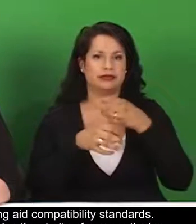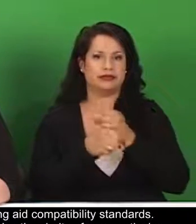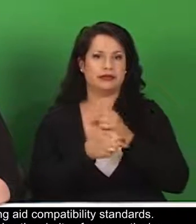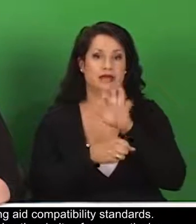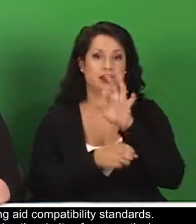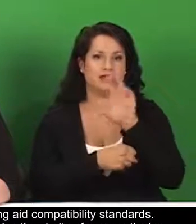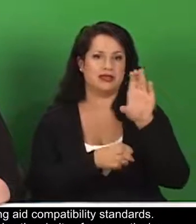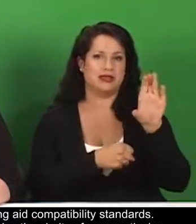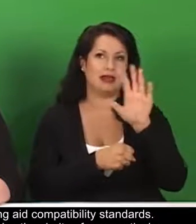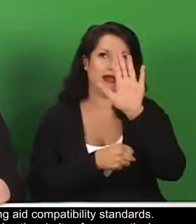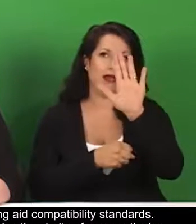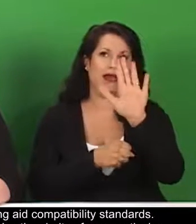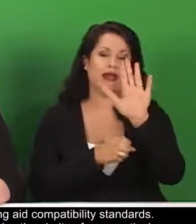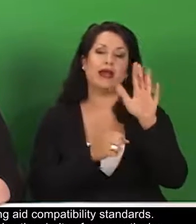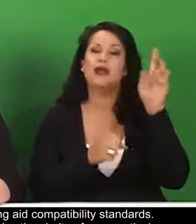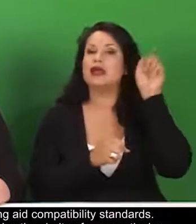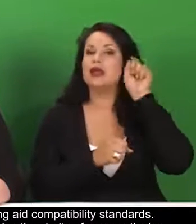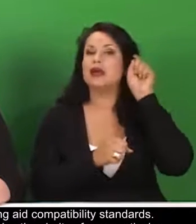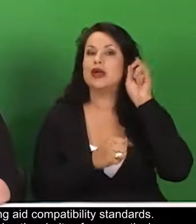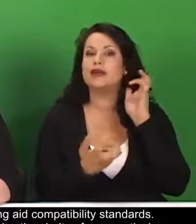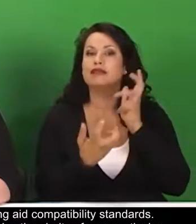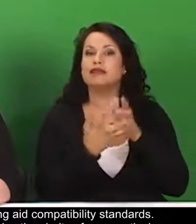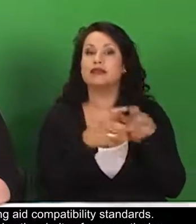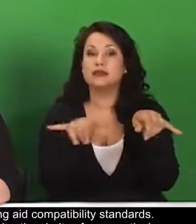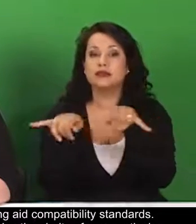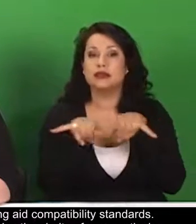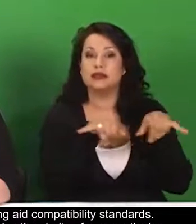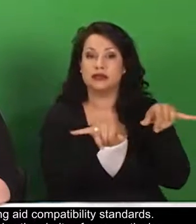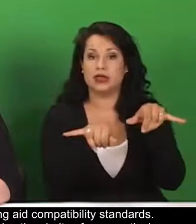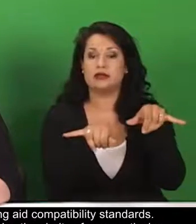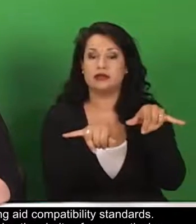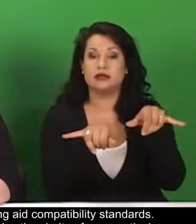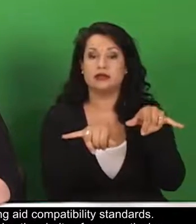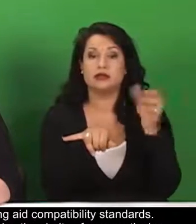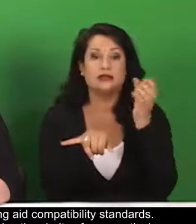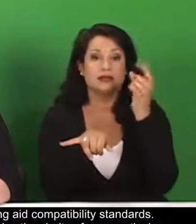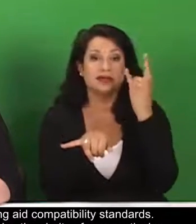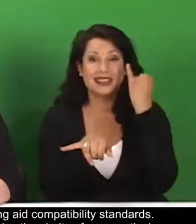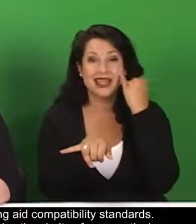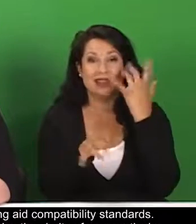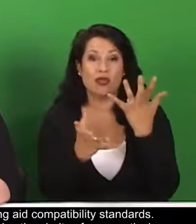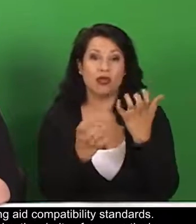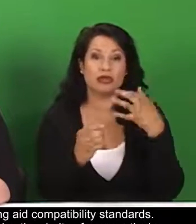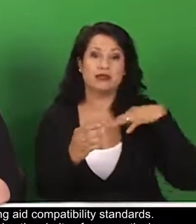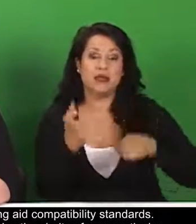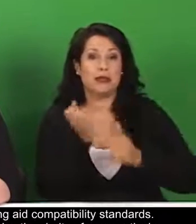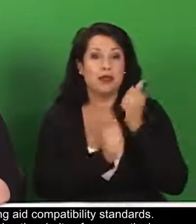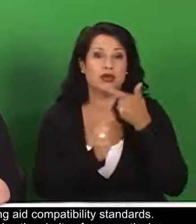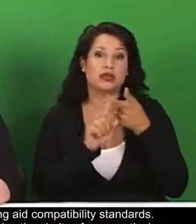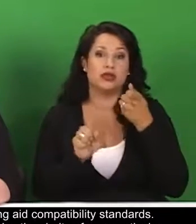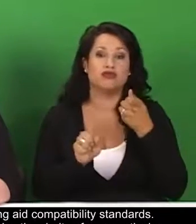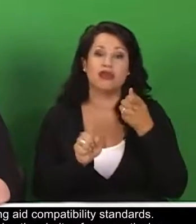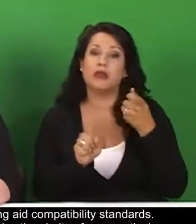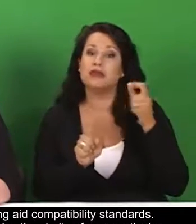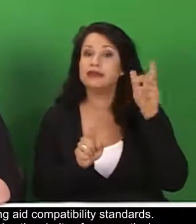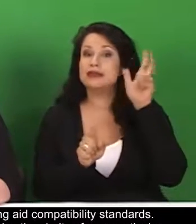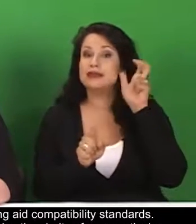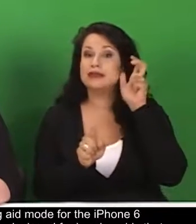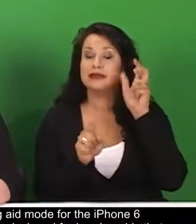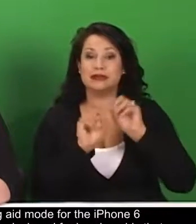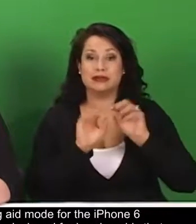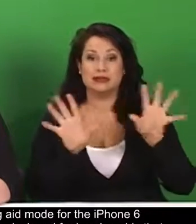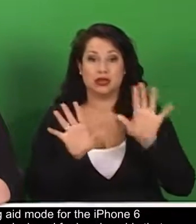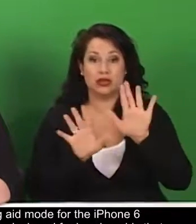standards. However, to maximize the clarity of your particular model of iPhone, you may need to